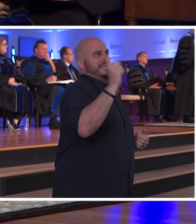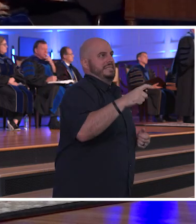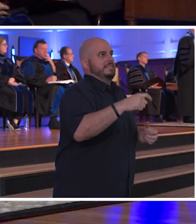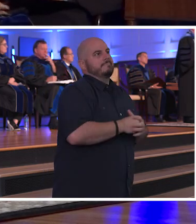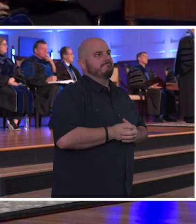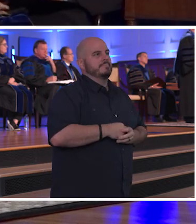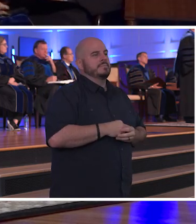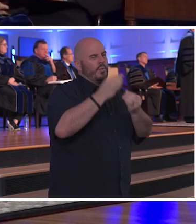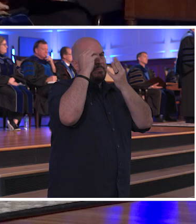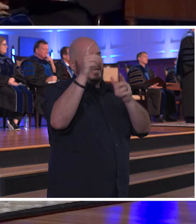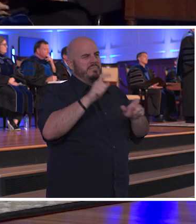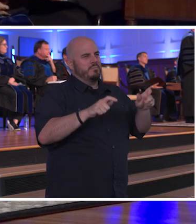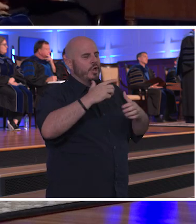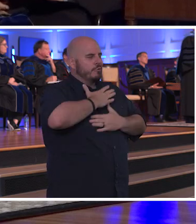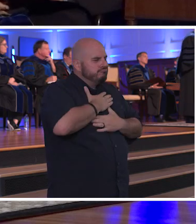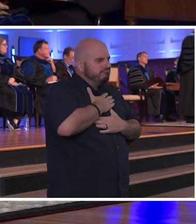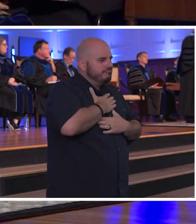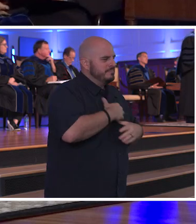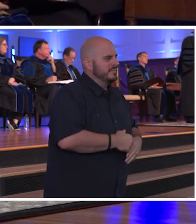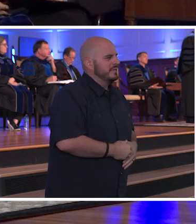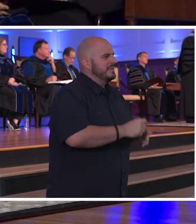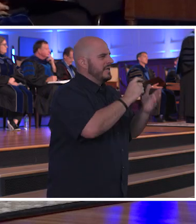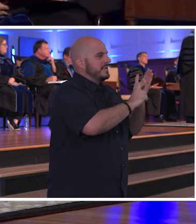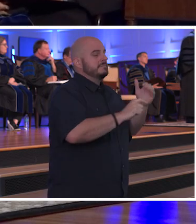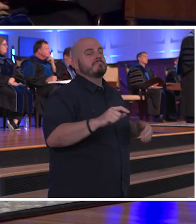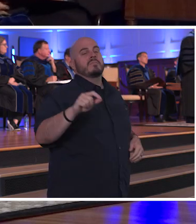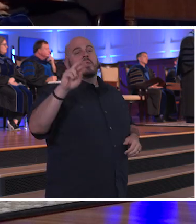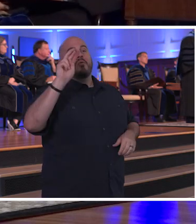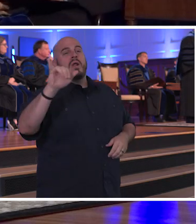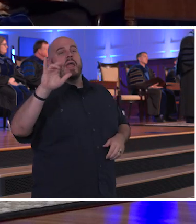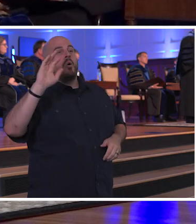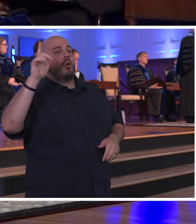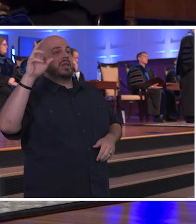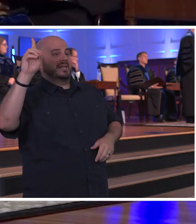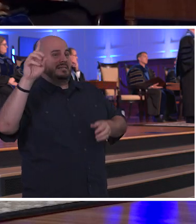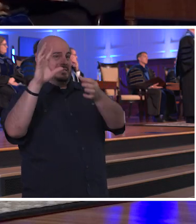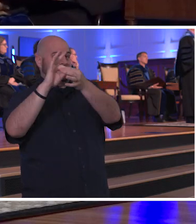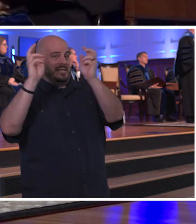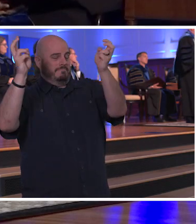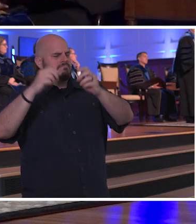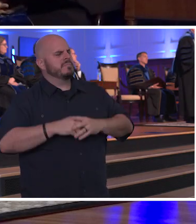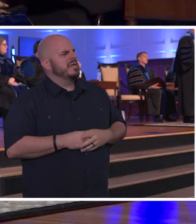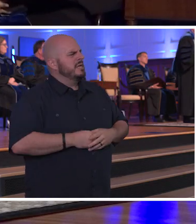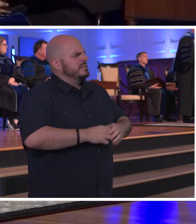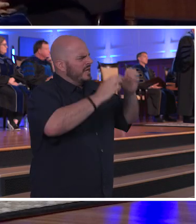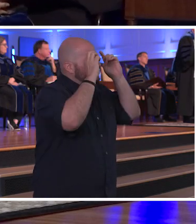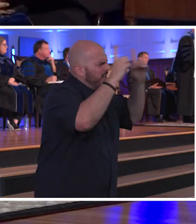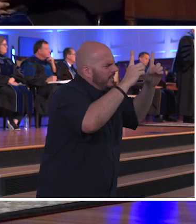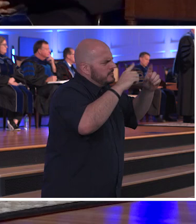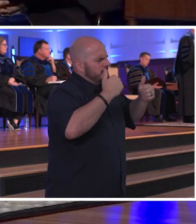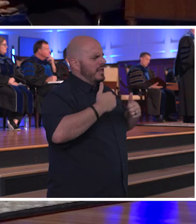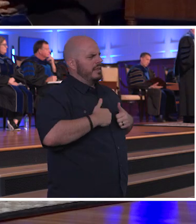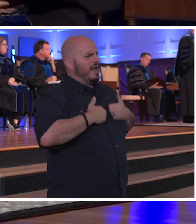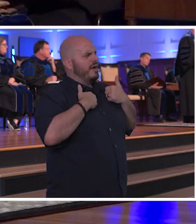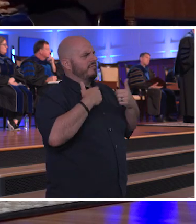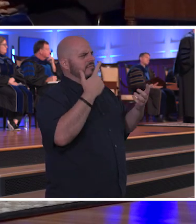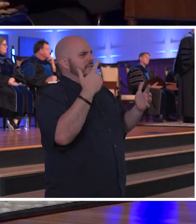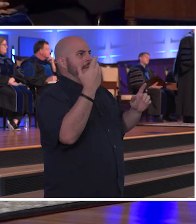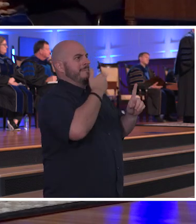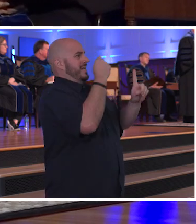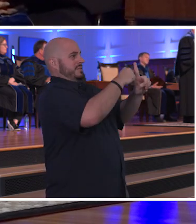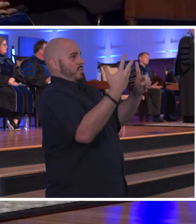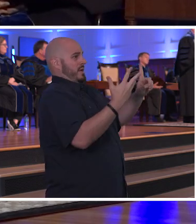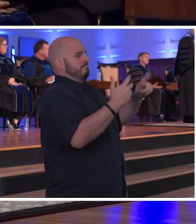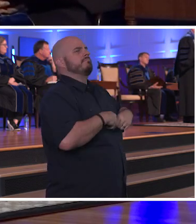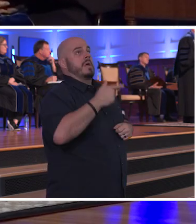the wonderful Pastor Ray Ortland says, is an education in life at its best. God is speaking to us as